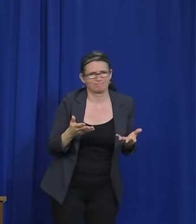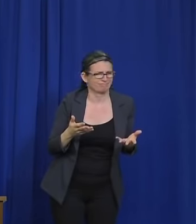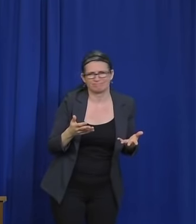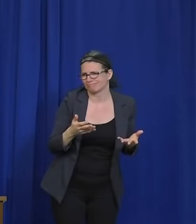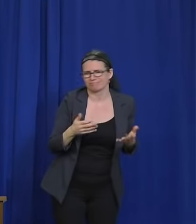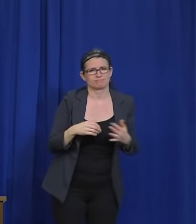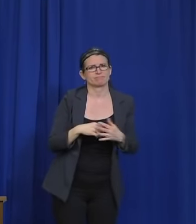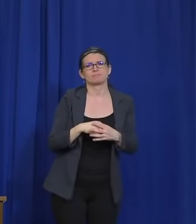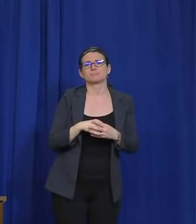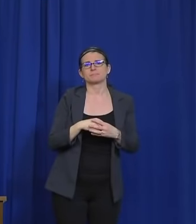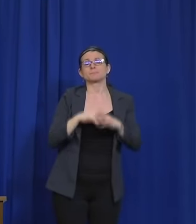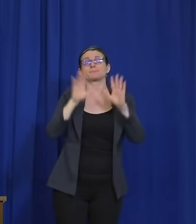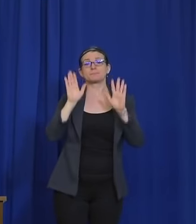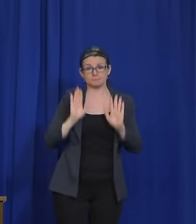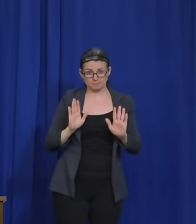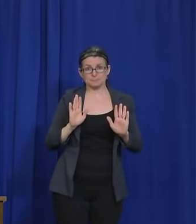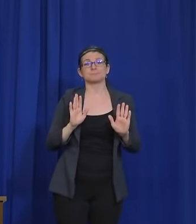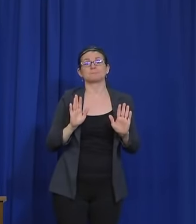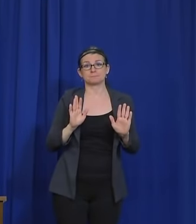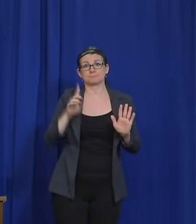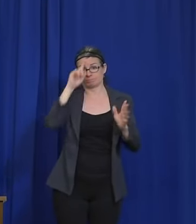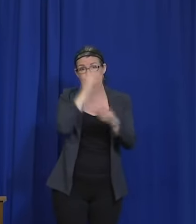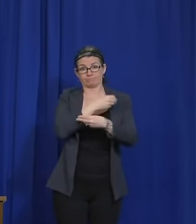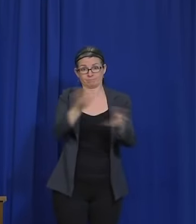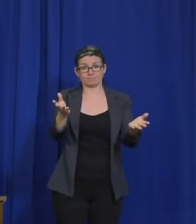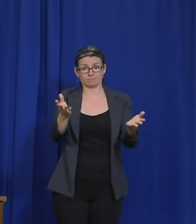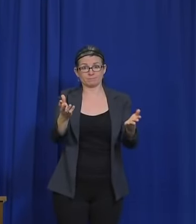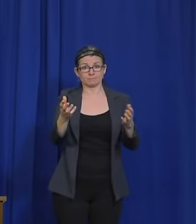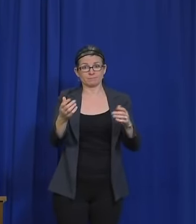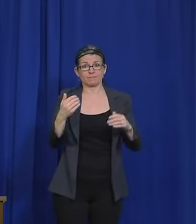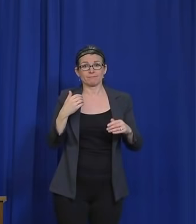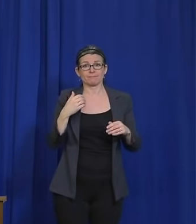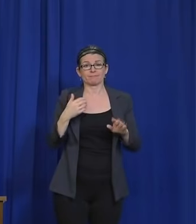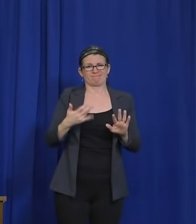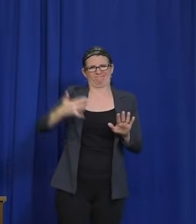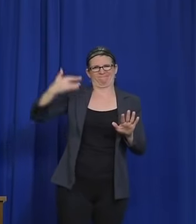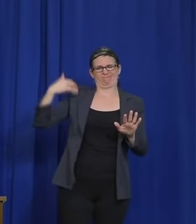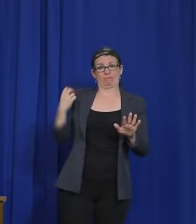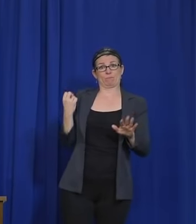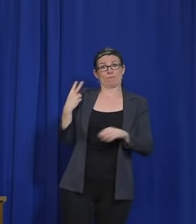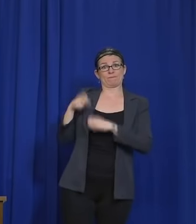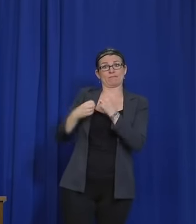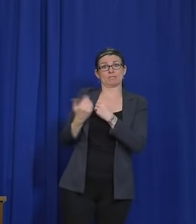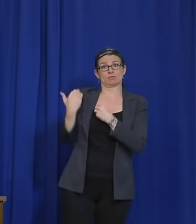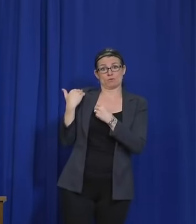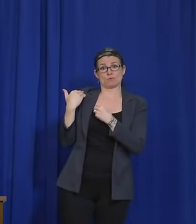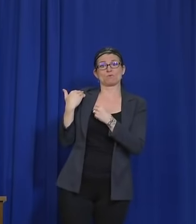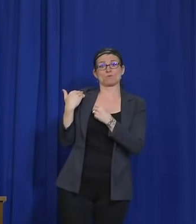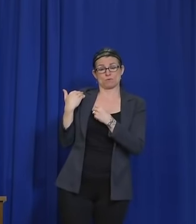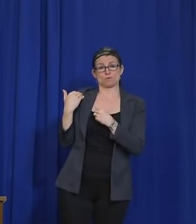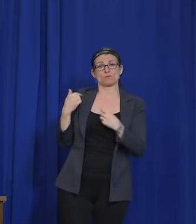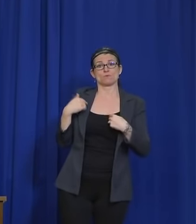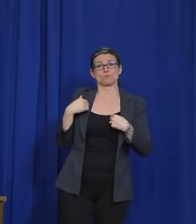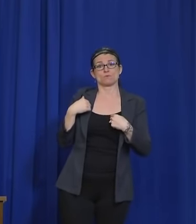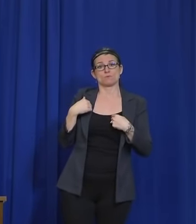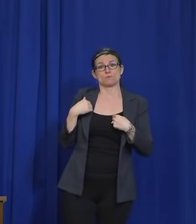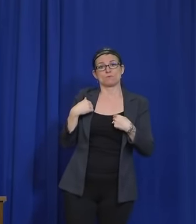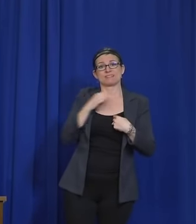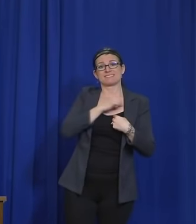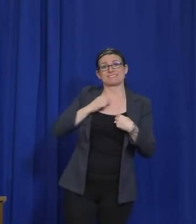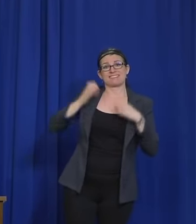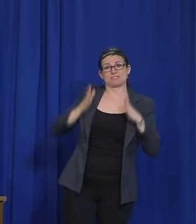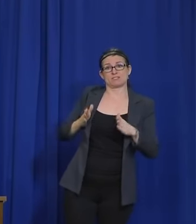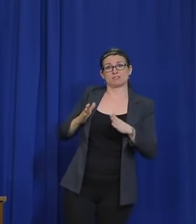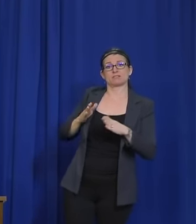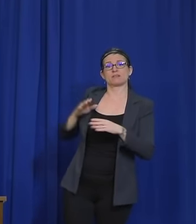11, 12 years ago, I was in the legislature. I was on the Appropriations Committee for 4 of the 6 years I was in the